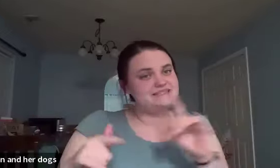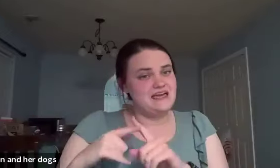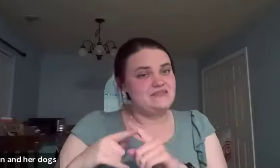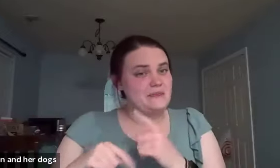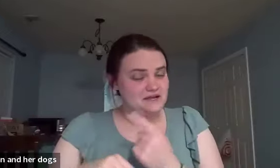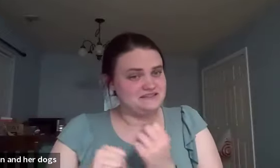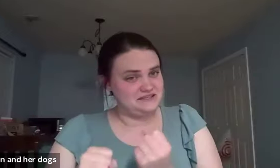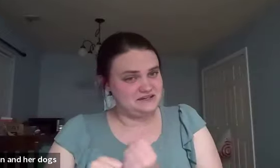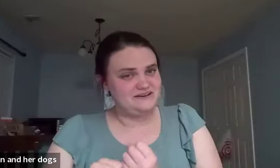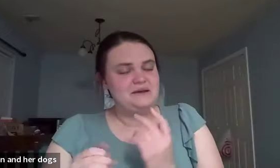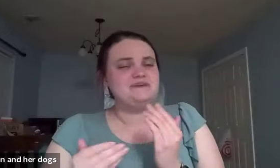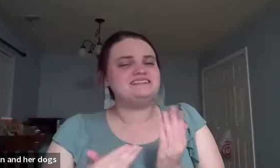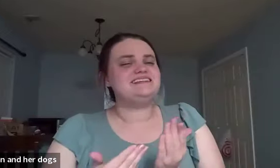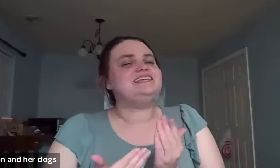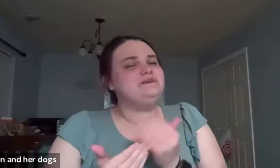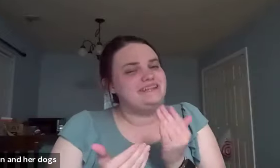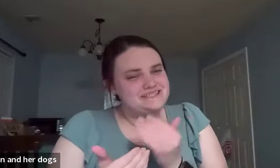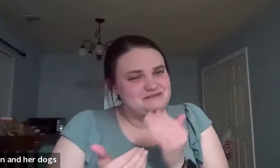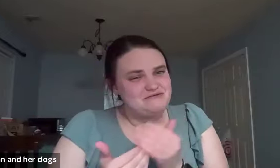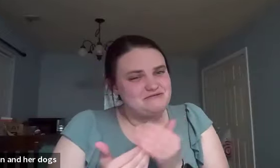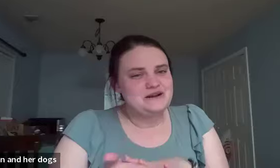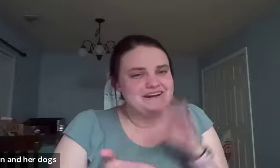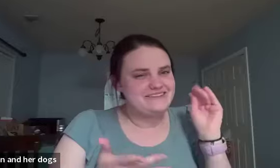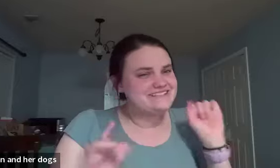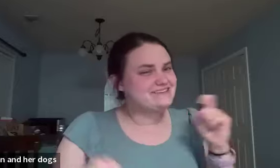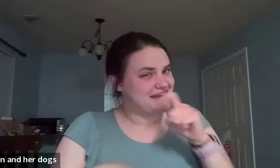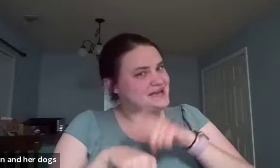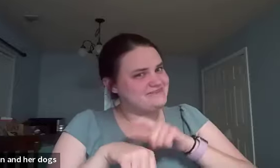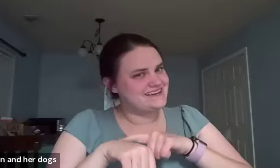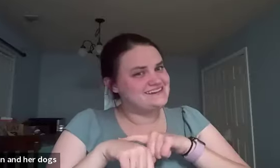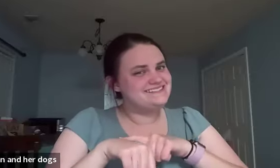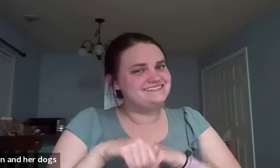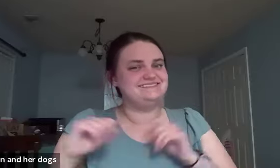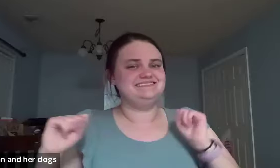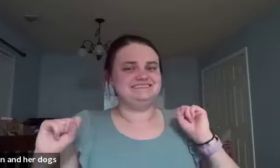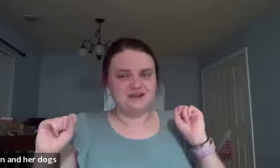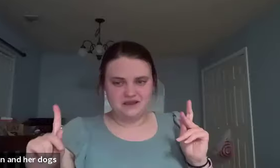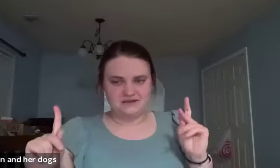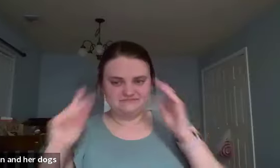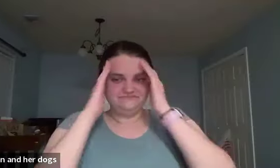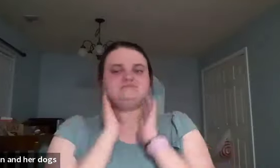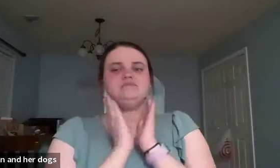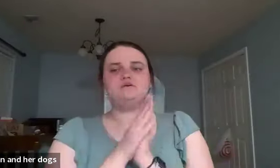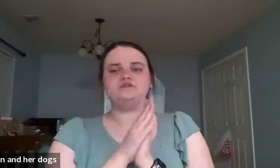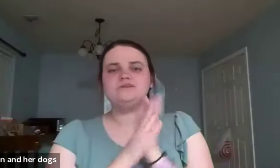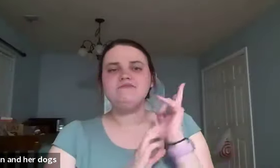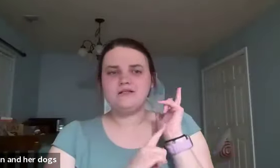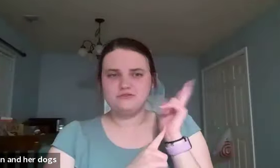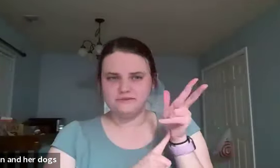ABCs and then the months of the year. Makes it a little bit easier when we're learning all these other time signs. Okay. So we have about 3